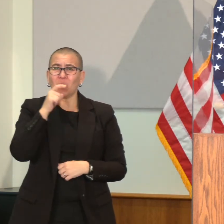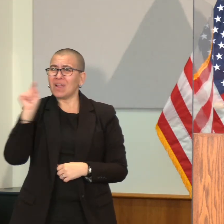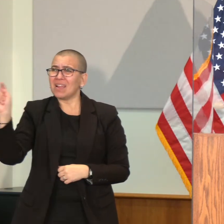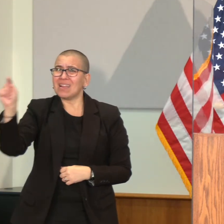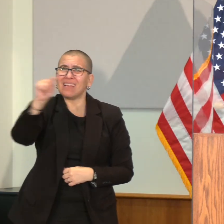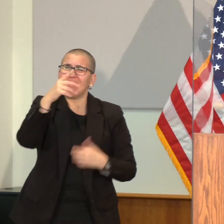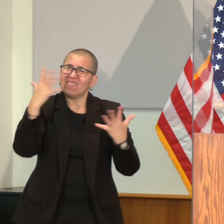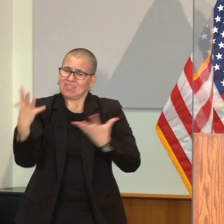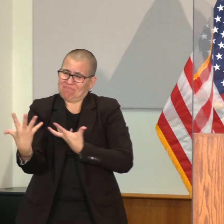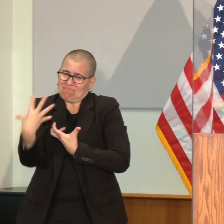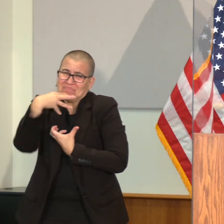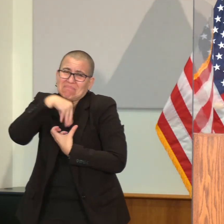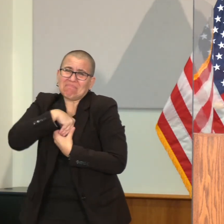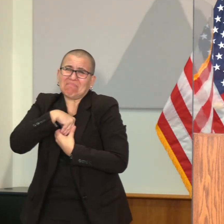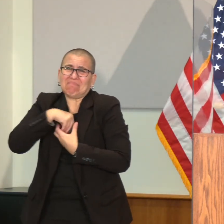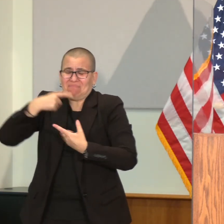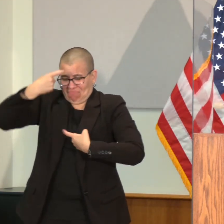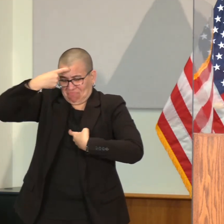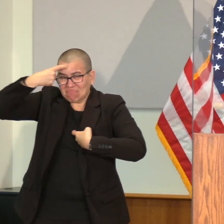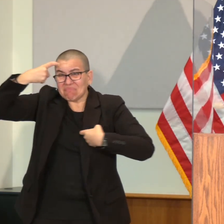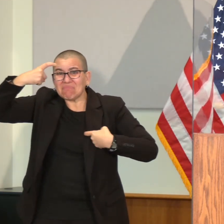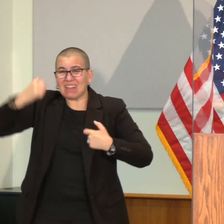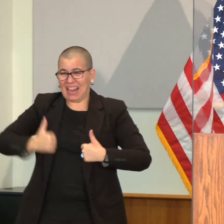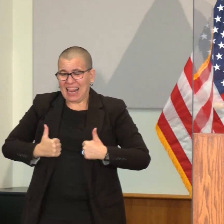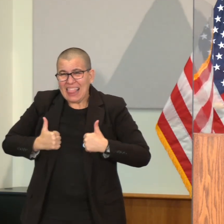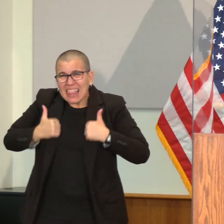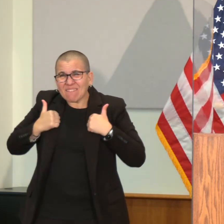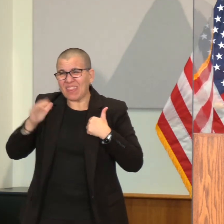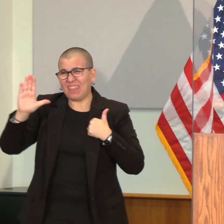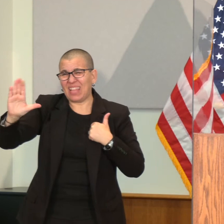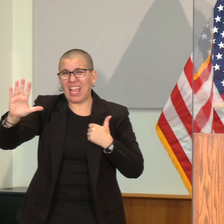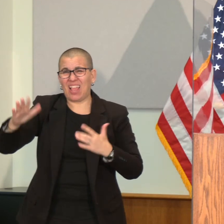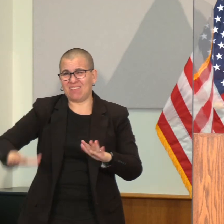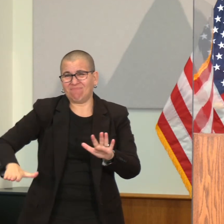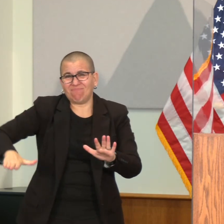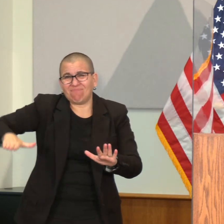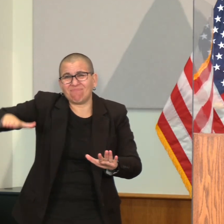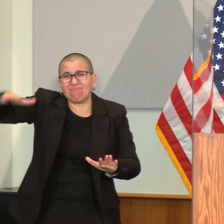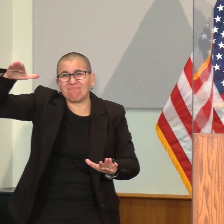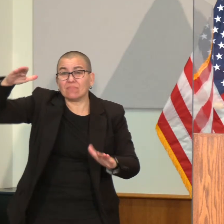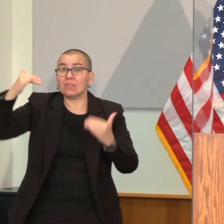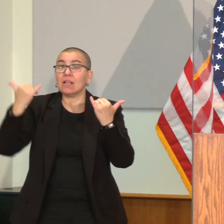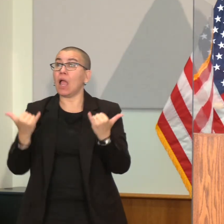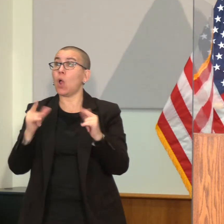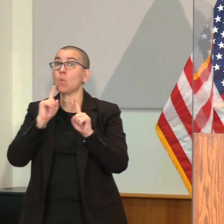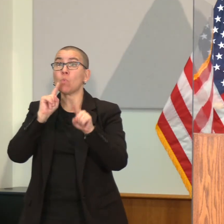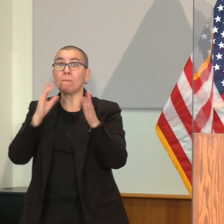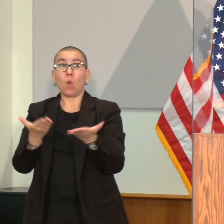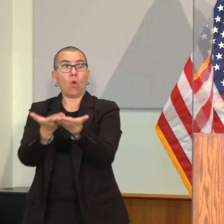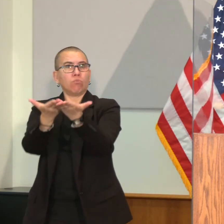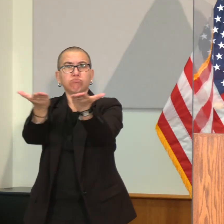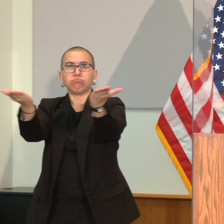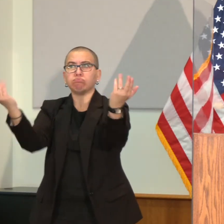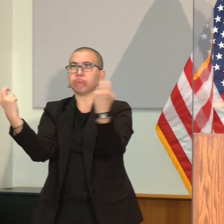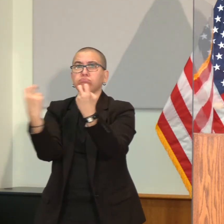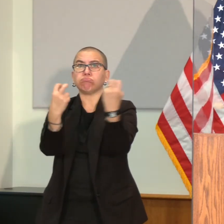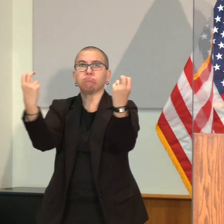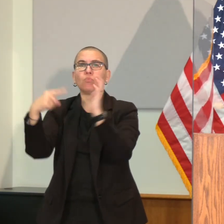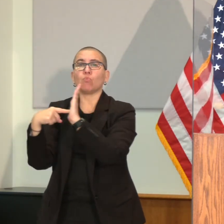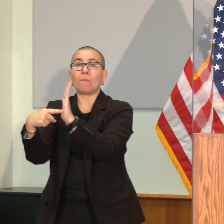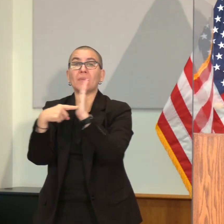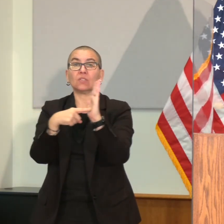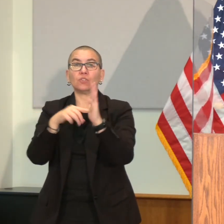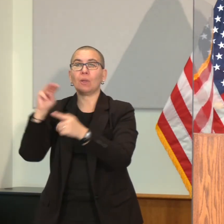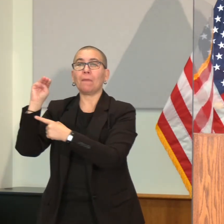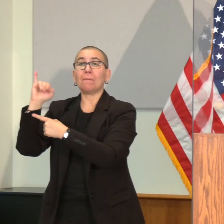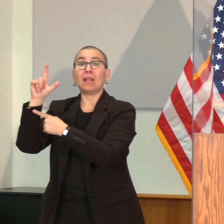in their community. But I am going to note, too, is if you'd notice on this, and some of the reporters who are here a lot, Representative Miller has joined us. And I want to make note of